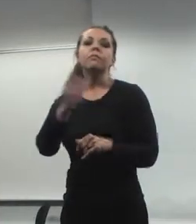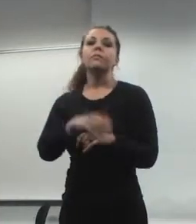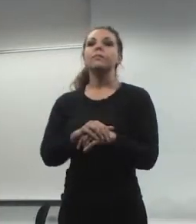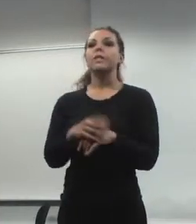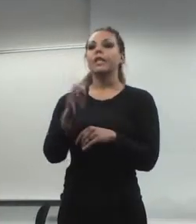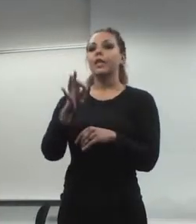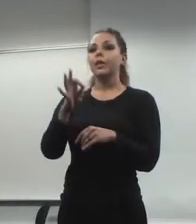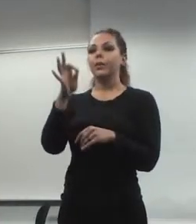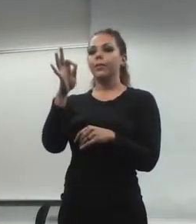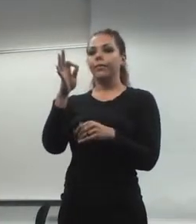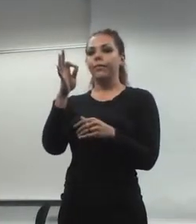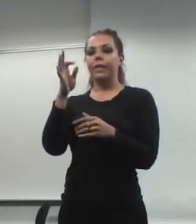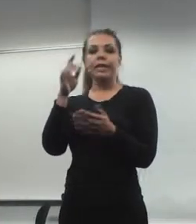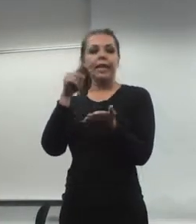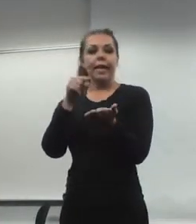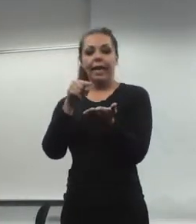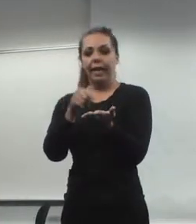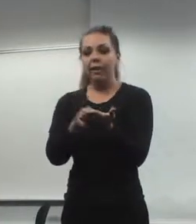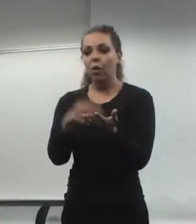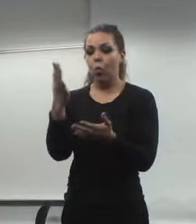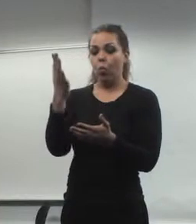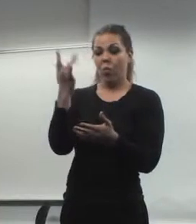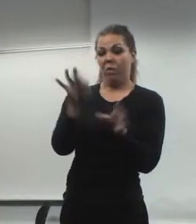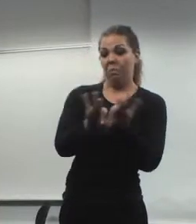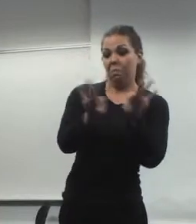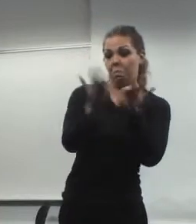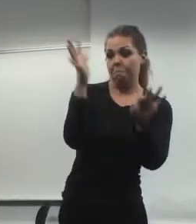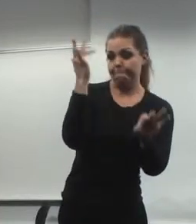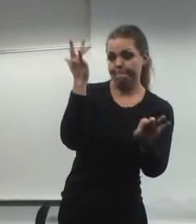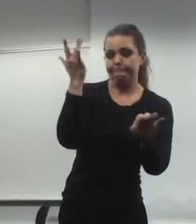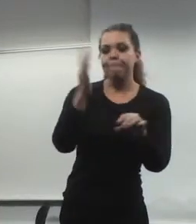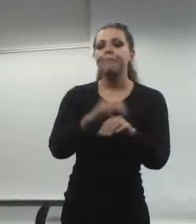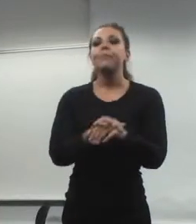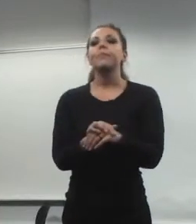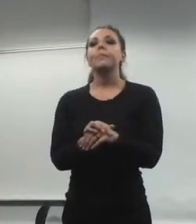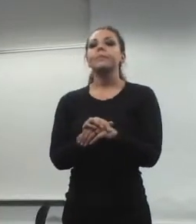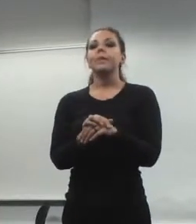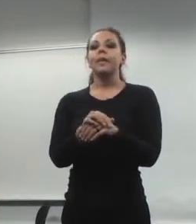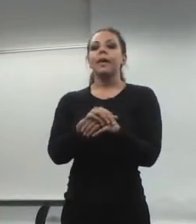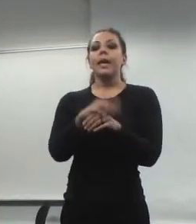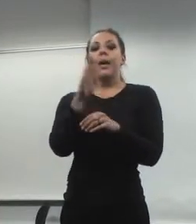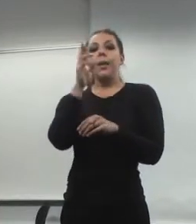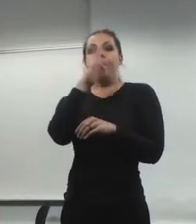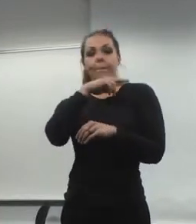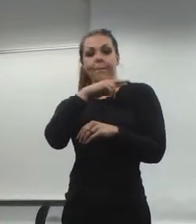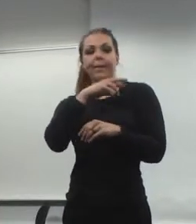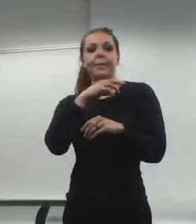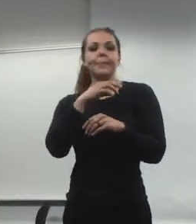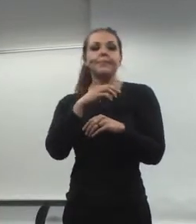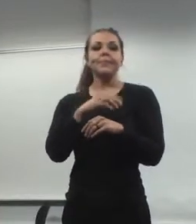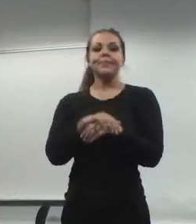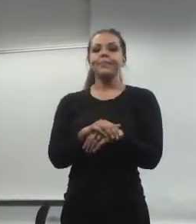this hormone and that it's important. And one of these is in mice. So research started very